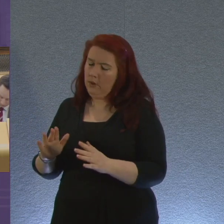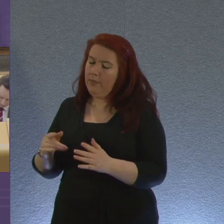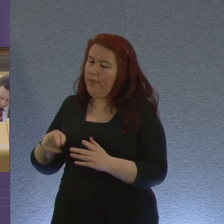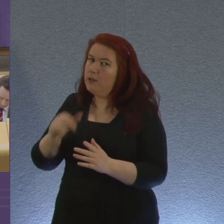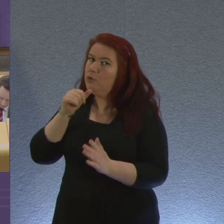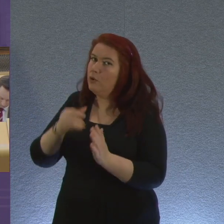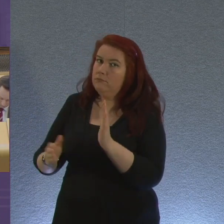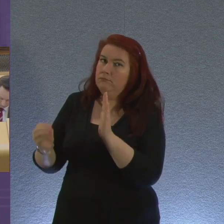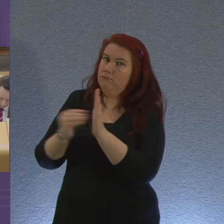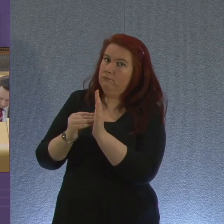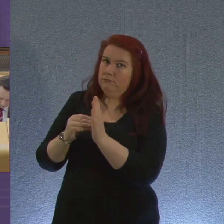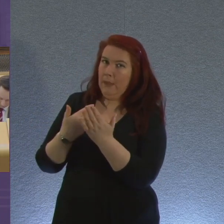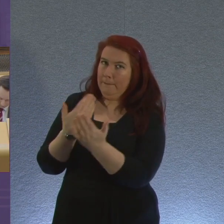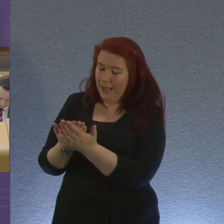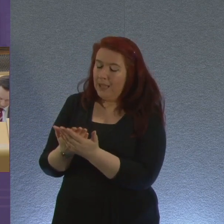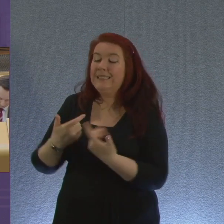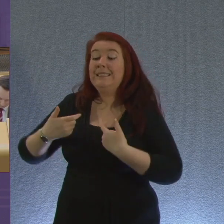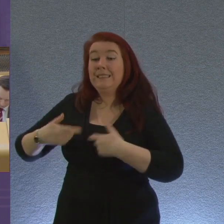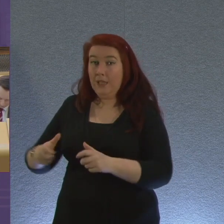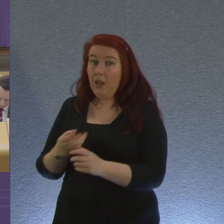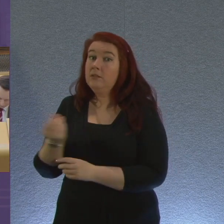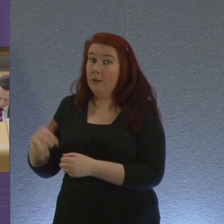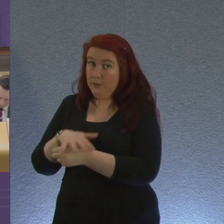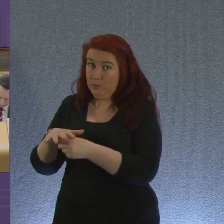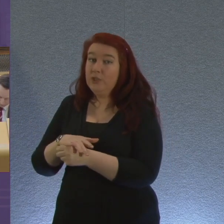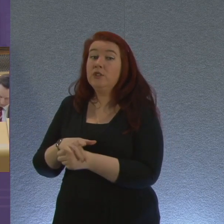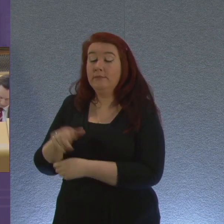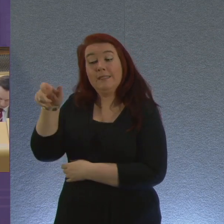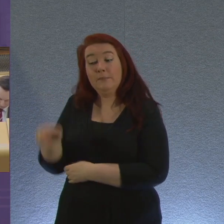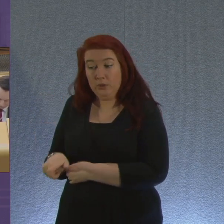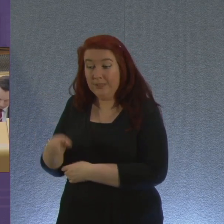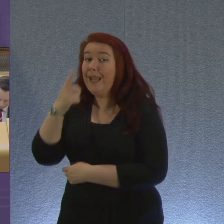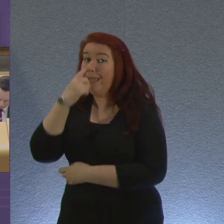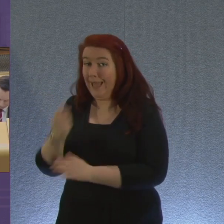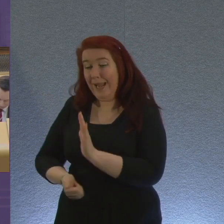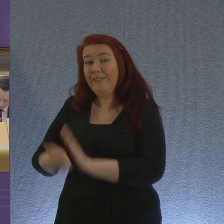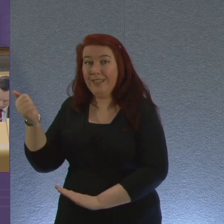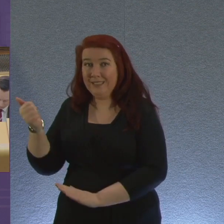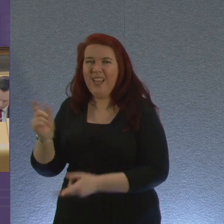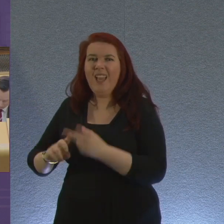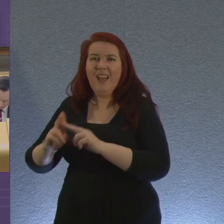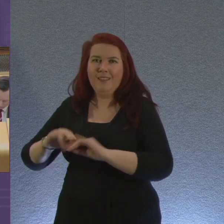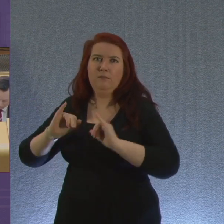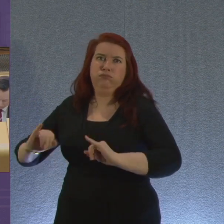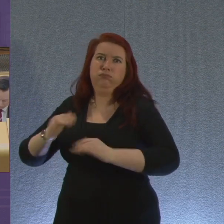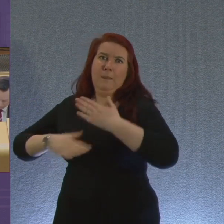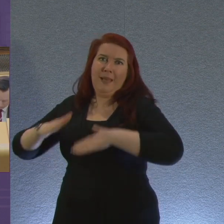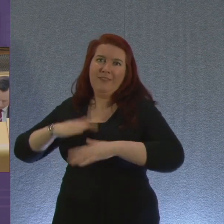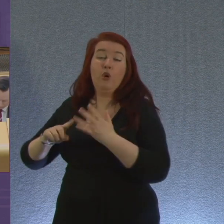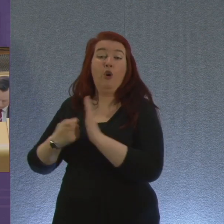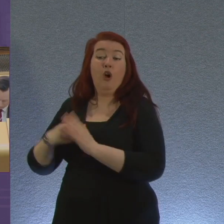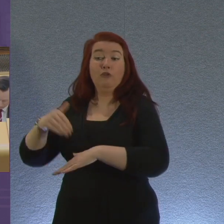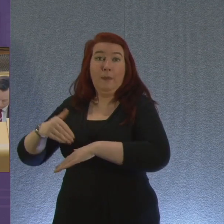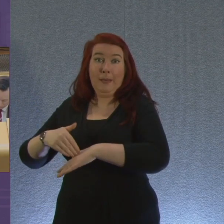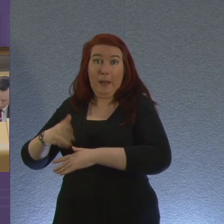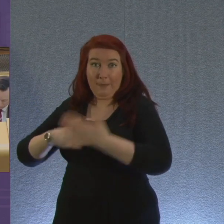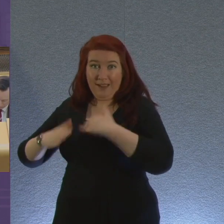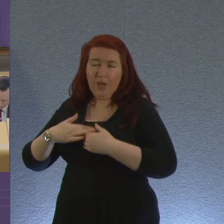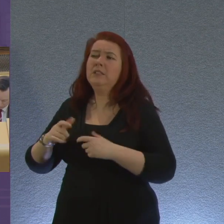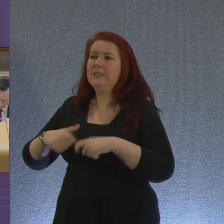bill. There will still be cases where tenants can be evicted for antisocial or criminal behaviour, and that is